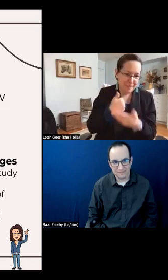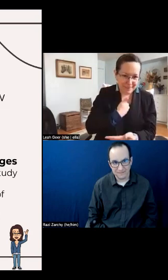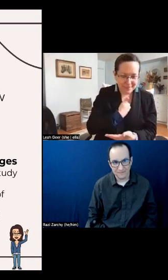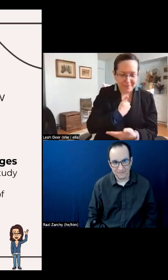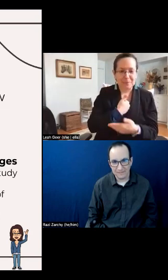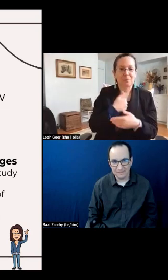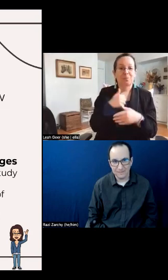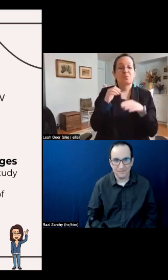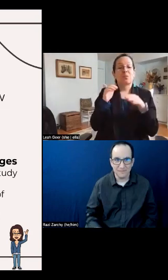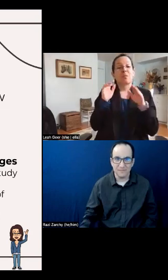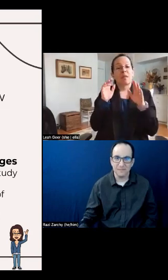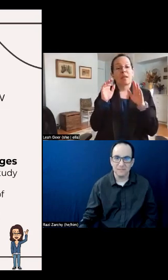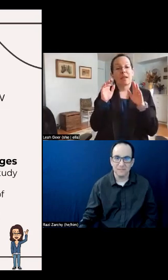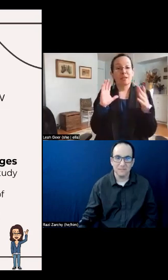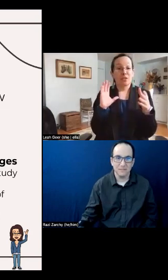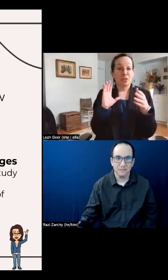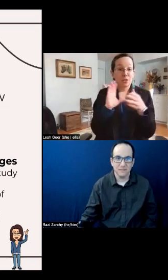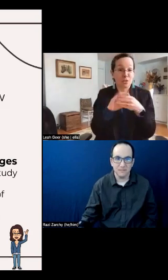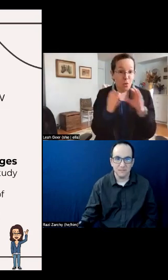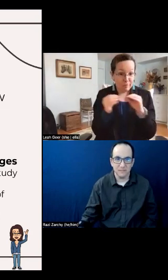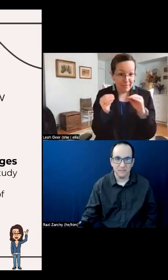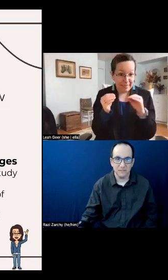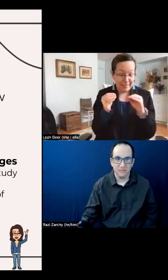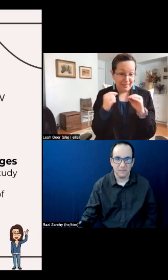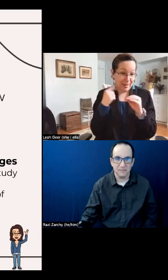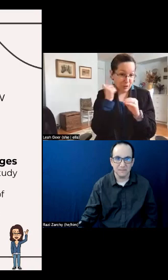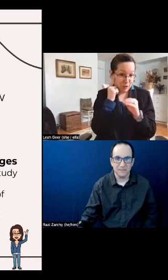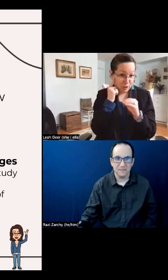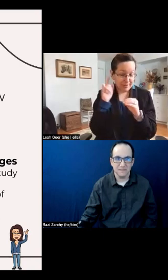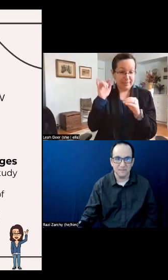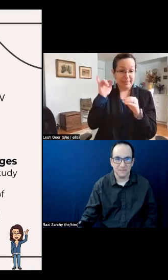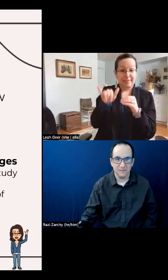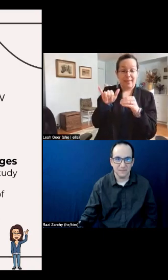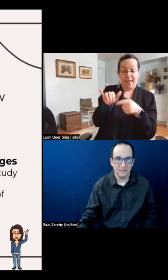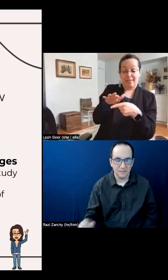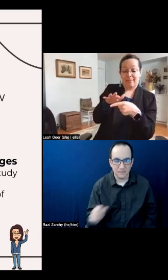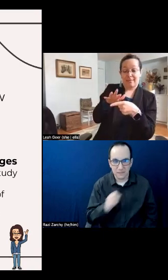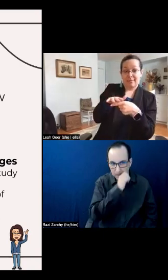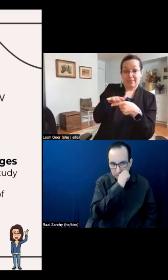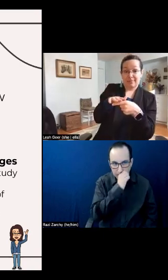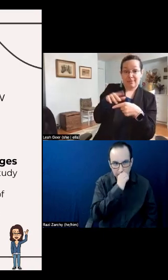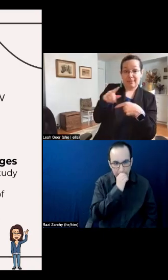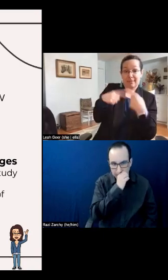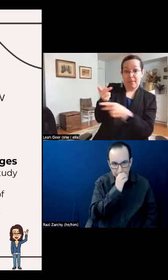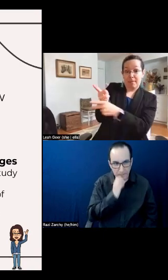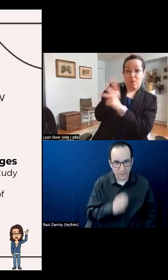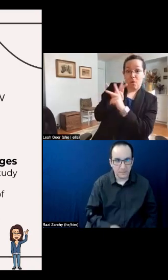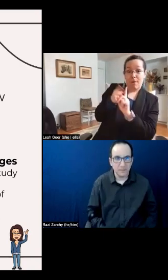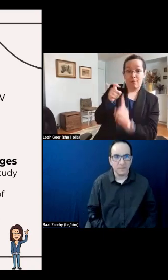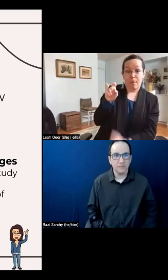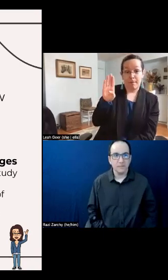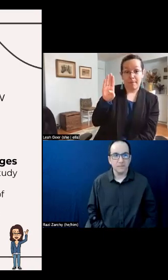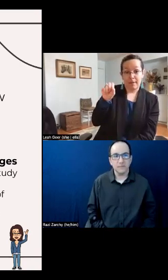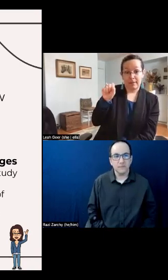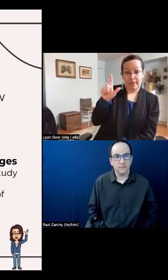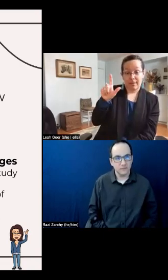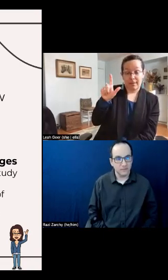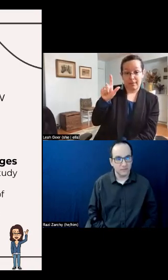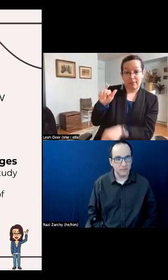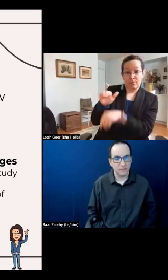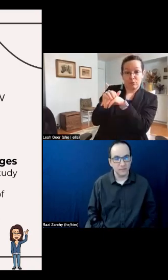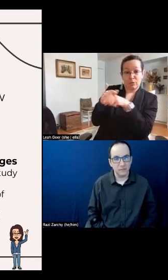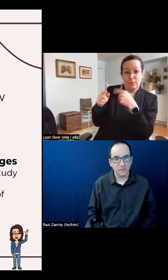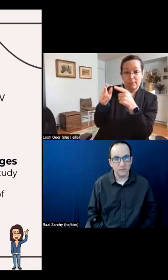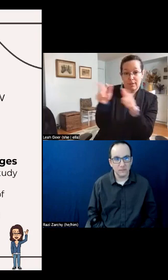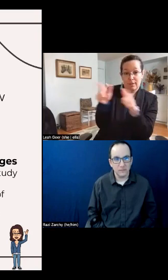Just a brief anecdote, I can't help myself, before we focus on this slide here. A story I heard about the sign that we use to produce